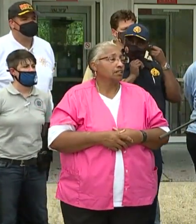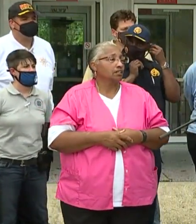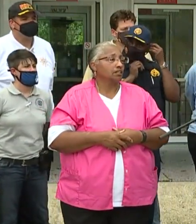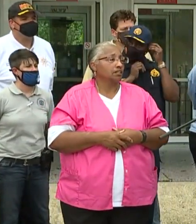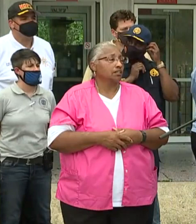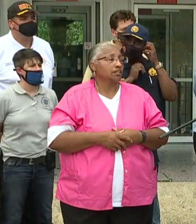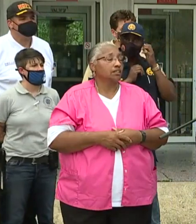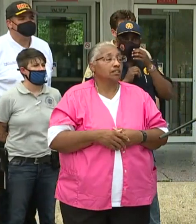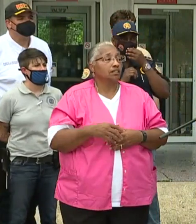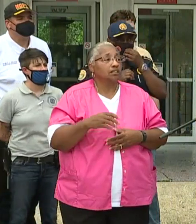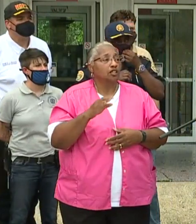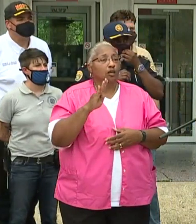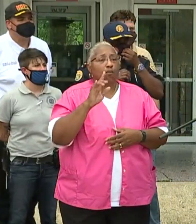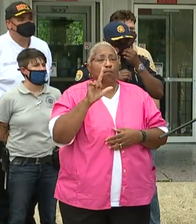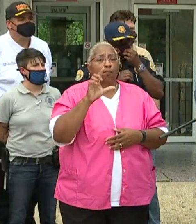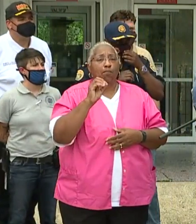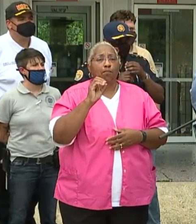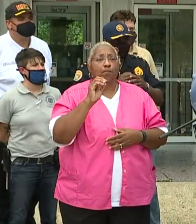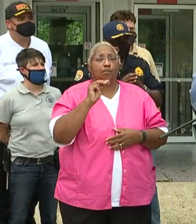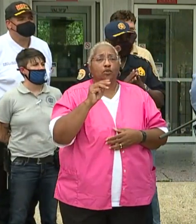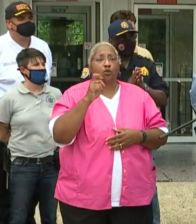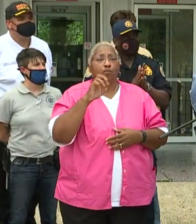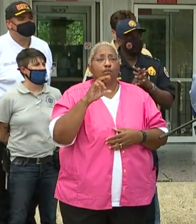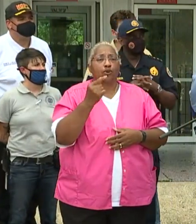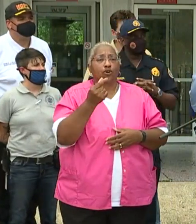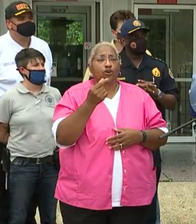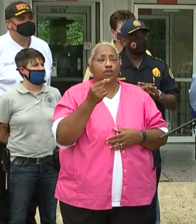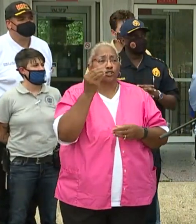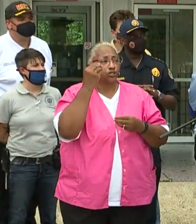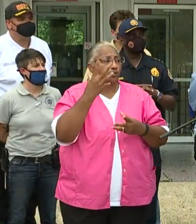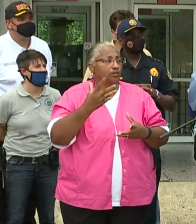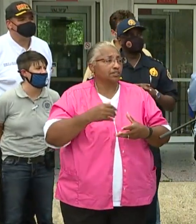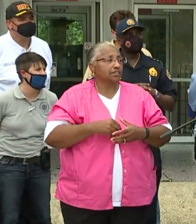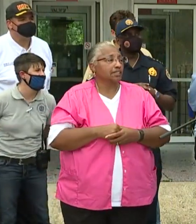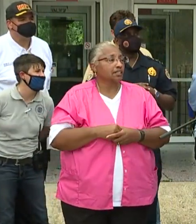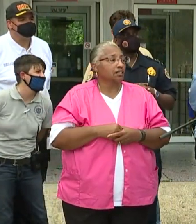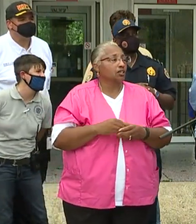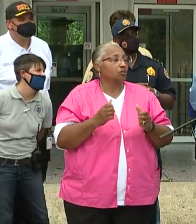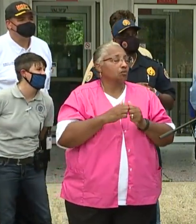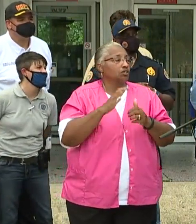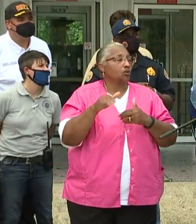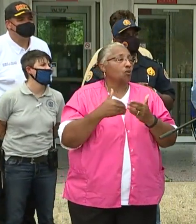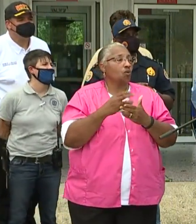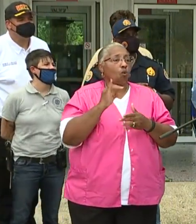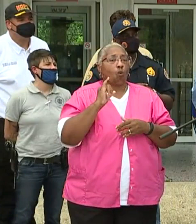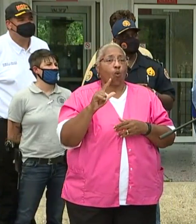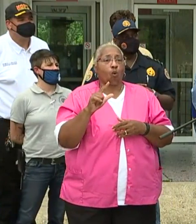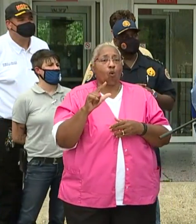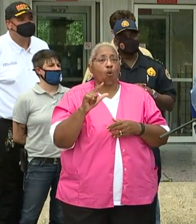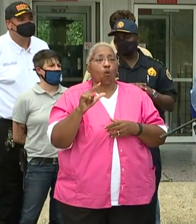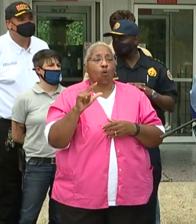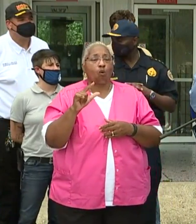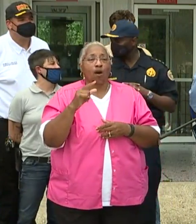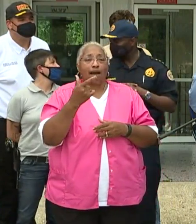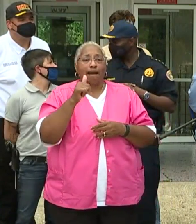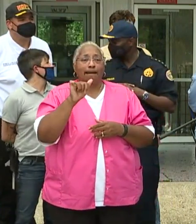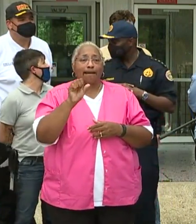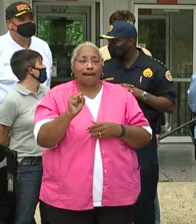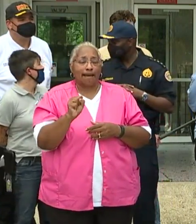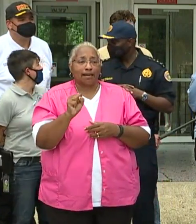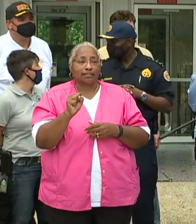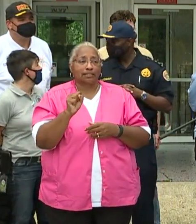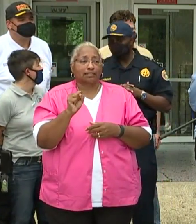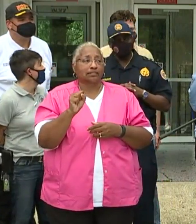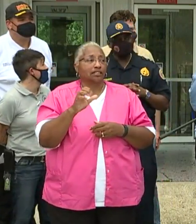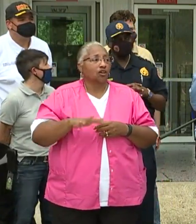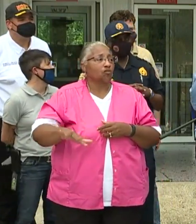ma'am. Bloomberg News. I was just wondering, with all the oil Bloomberg. and gas, Bloomberg News, with all the oil and gas infrastructure around us, what have you learned about the